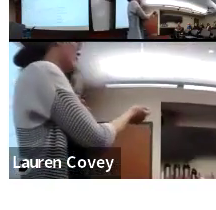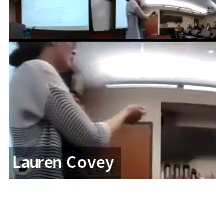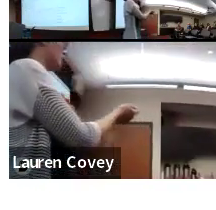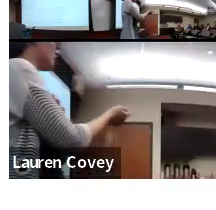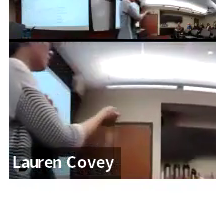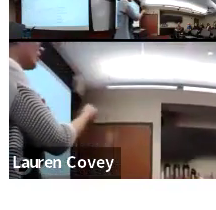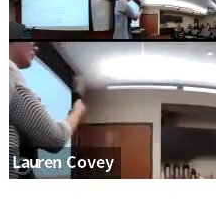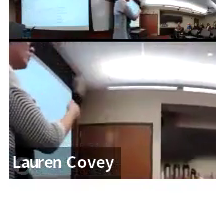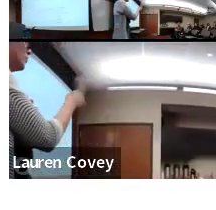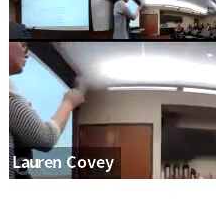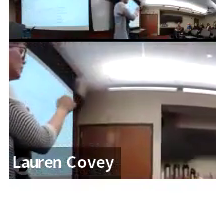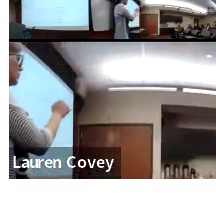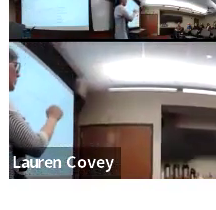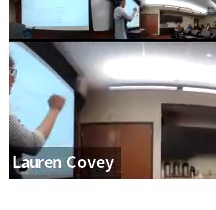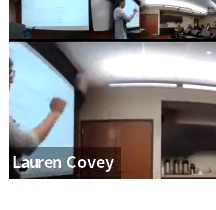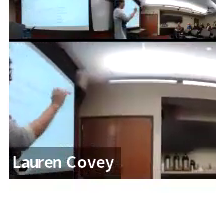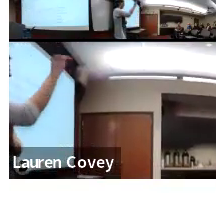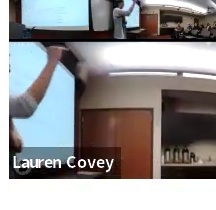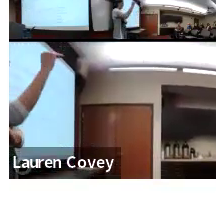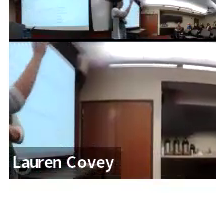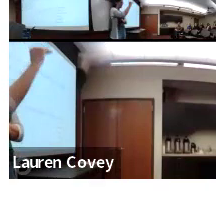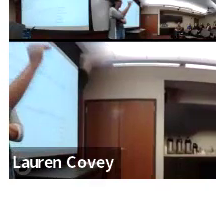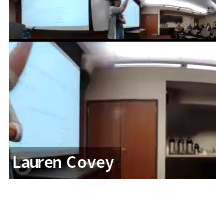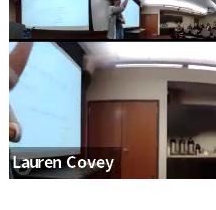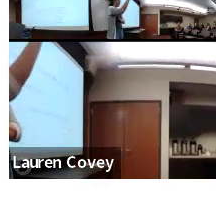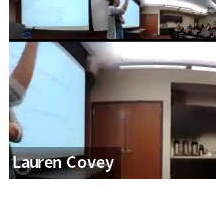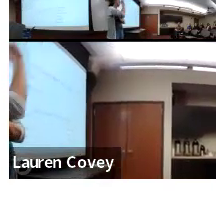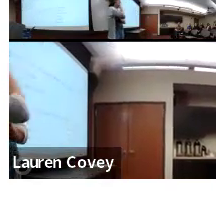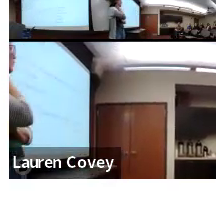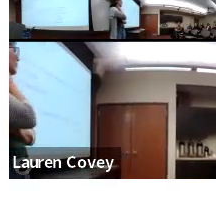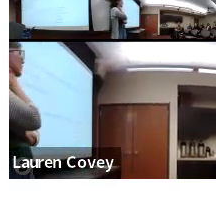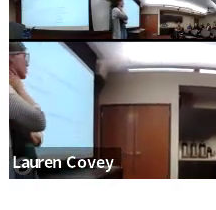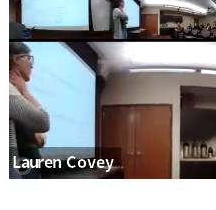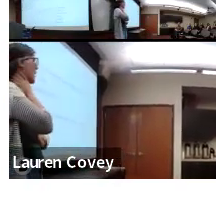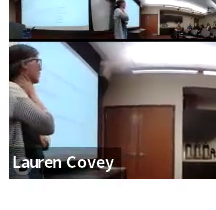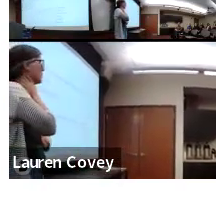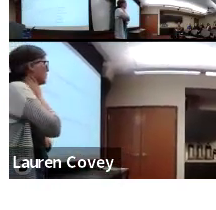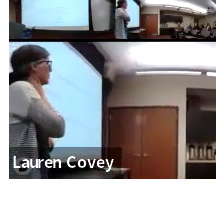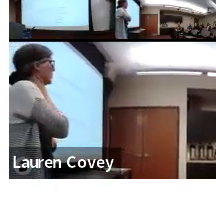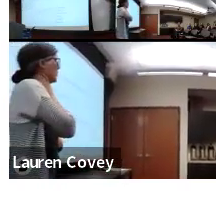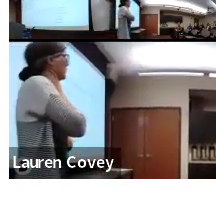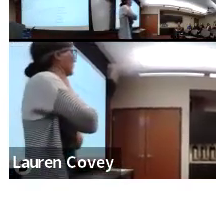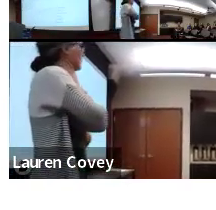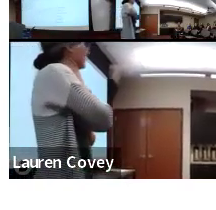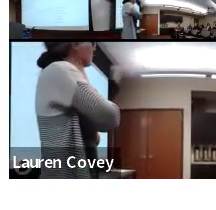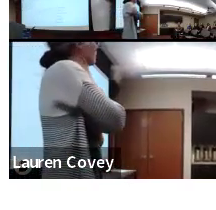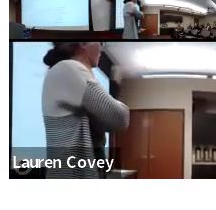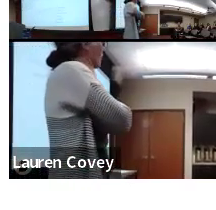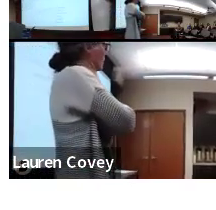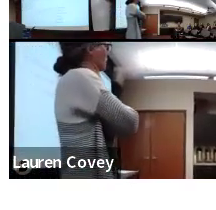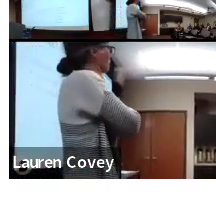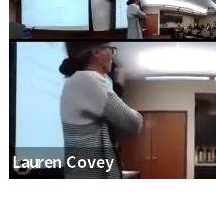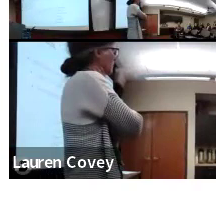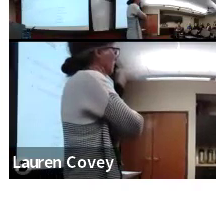different type of context where, you know, you might expect the overall use of noun phrases, but to be higher? You see more noun phrases